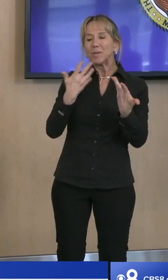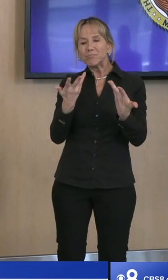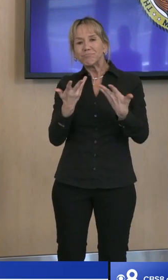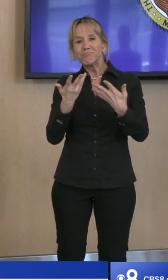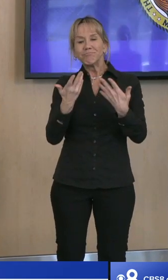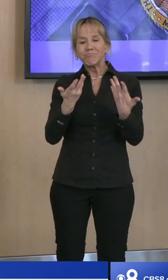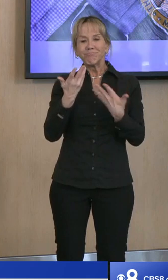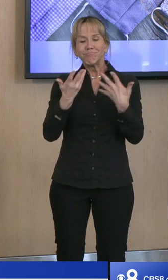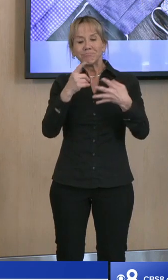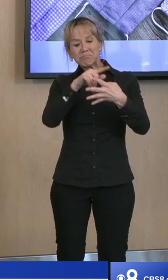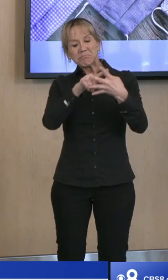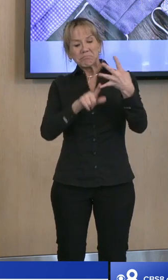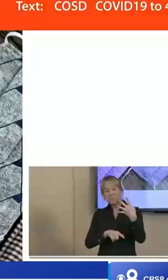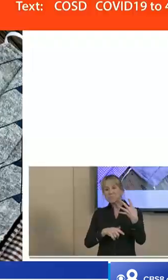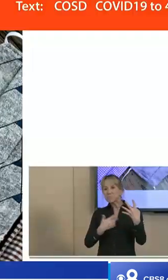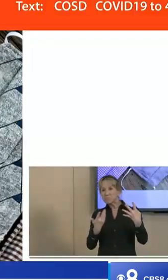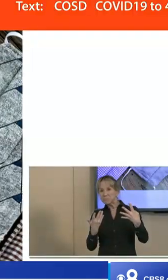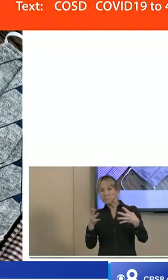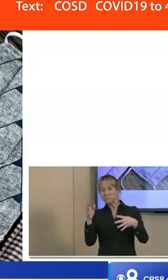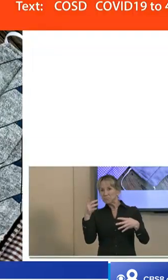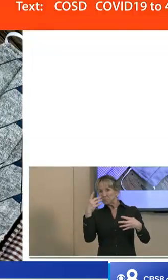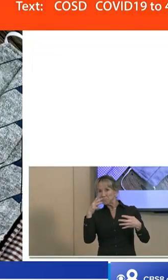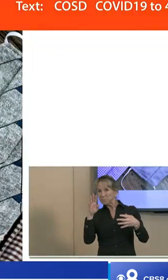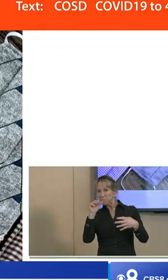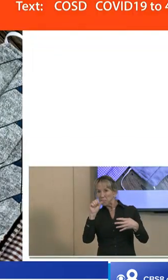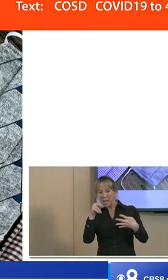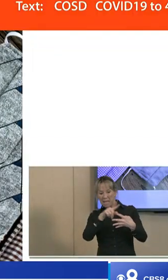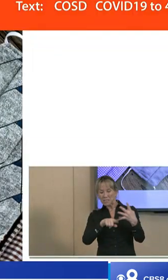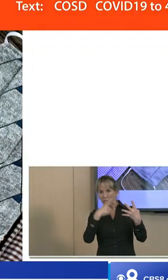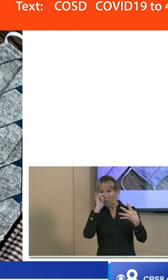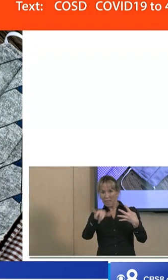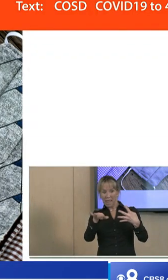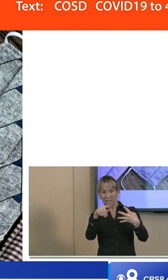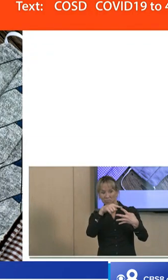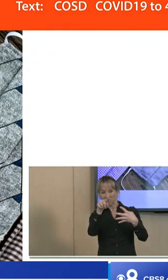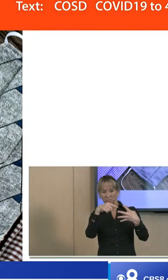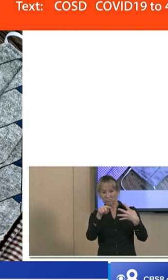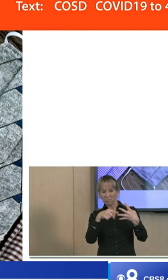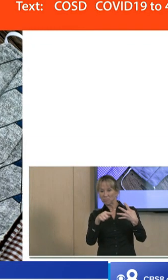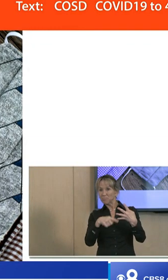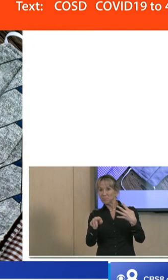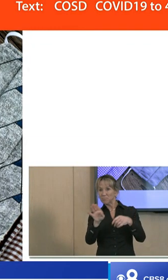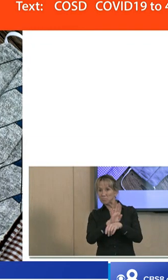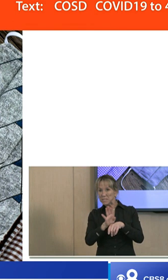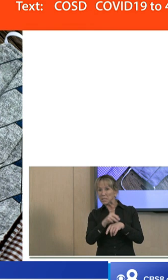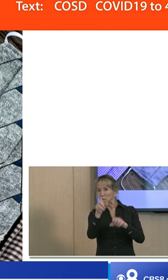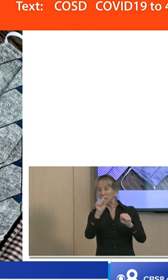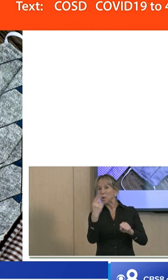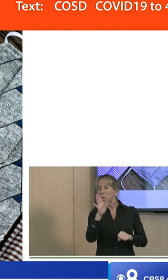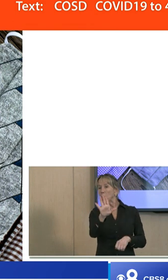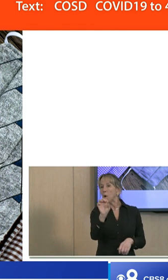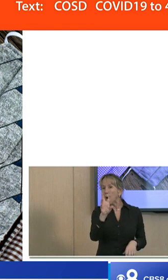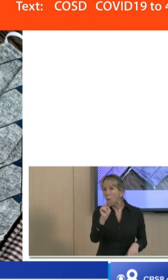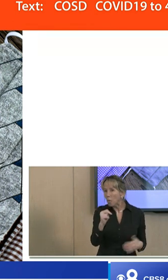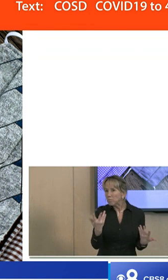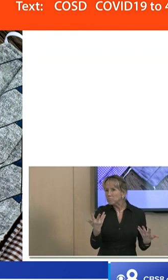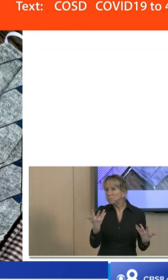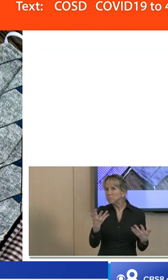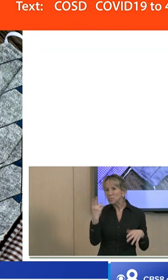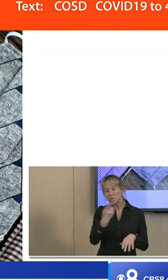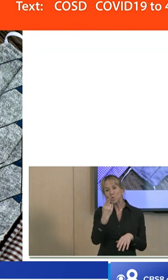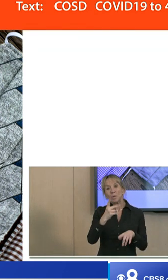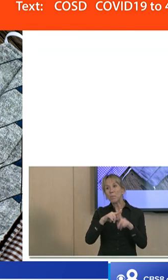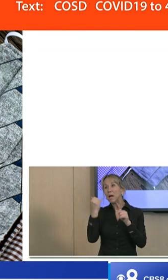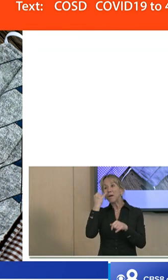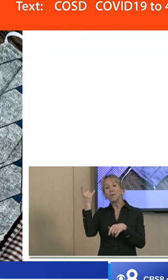4 categorical businesses. They can use their own mask. And if employees choose to provide them, they can do that as well.